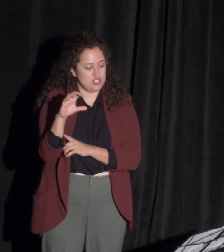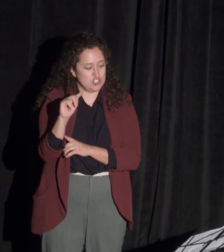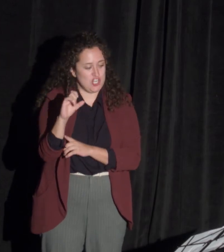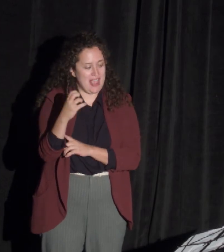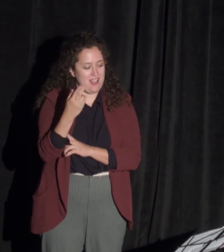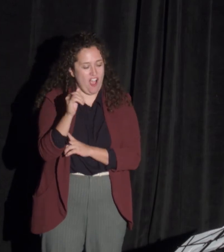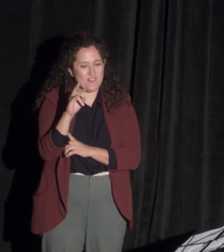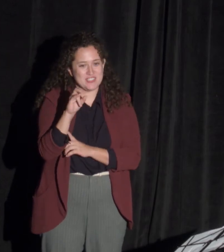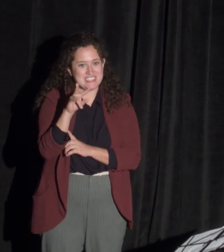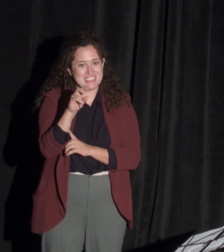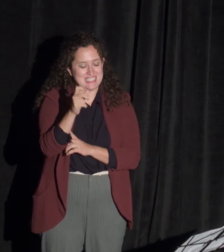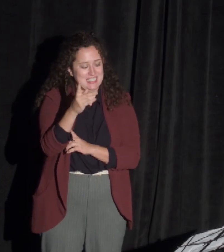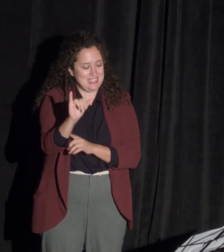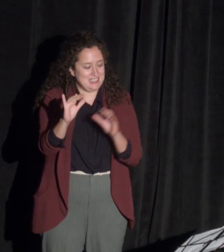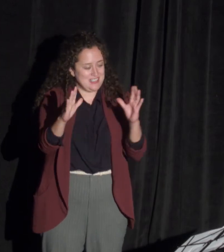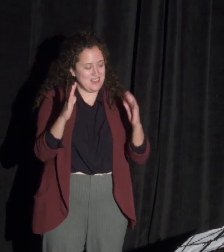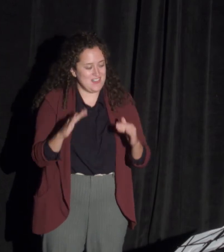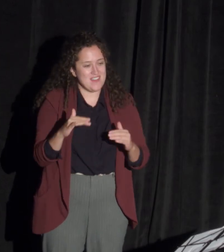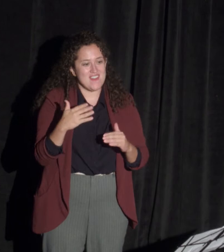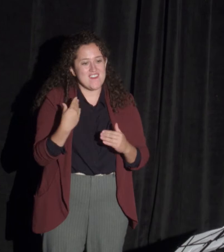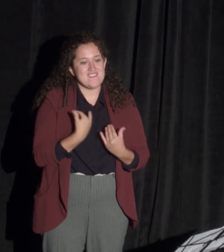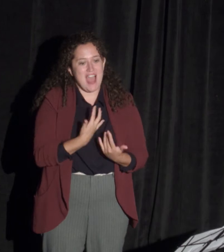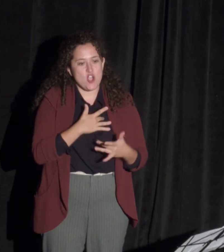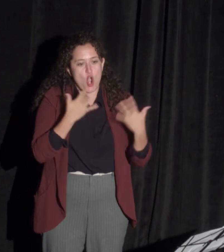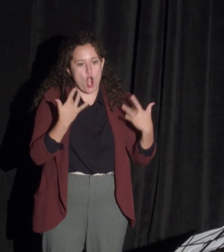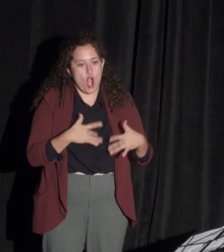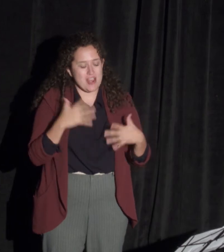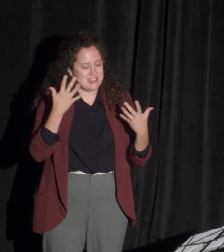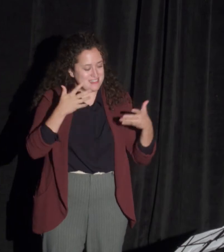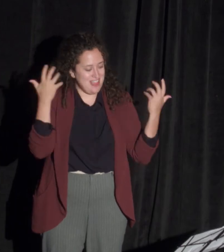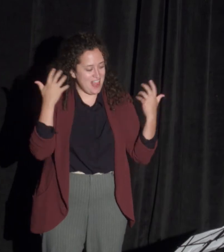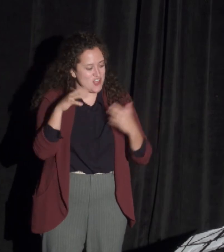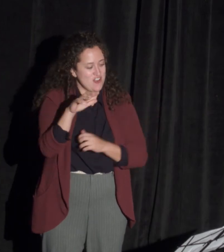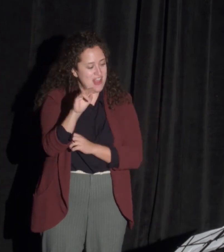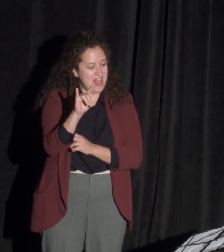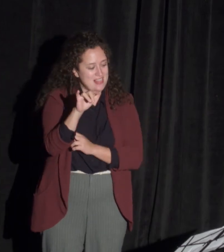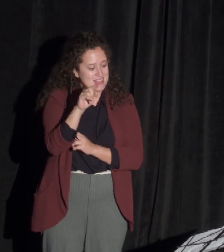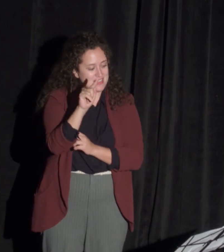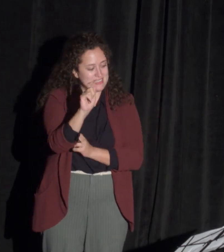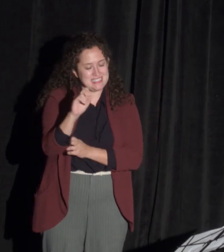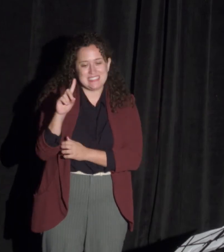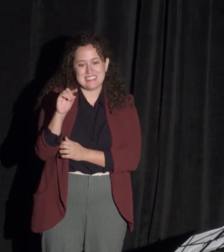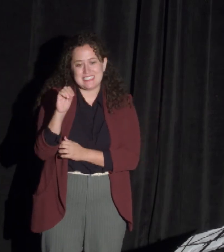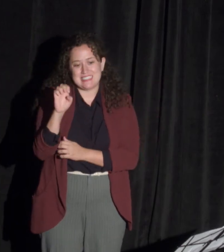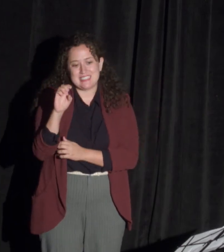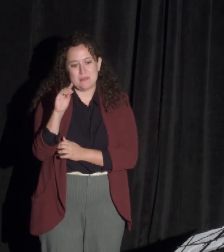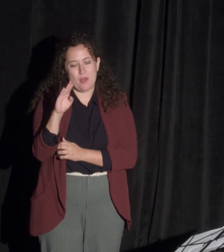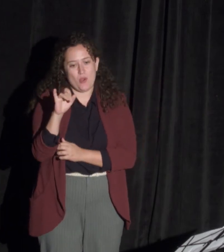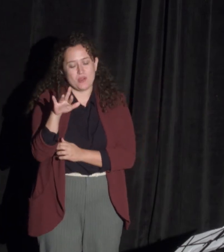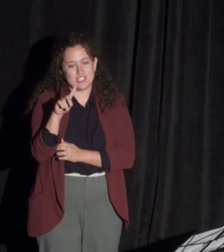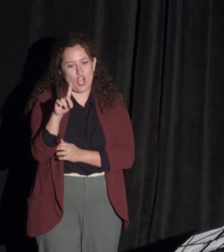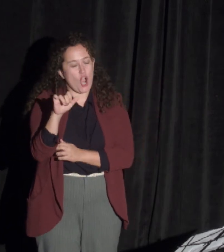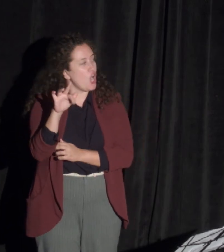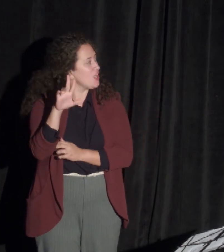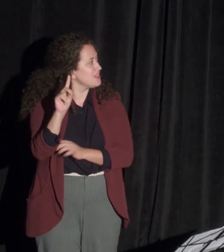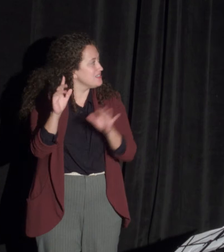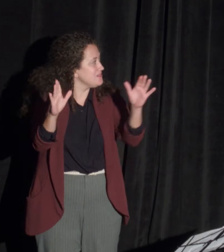Fireheart Tiger by Eliette D. Bodard, Tor.com, The Past is